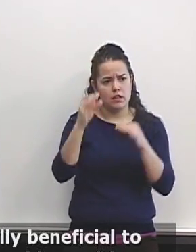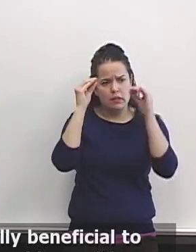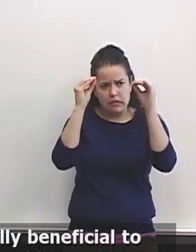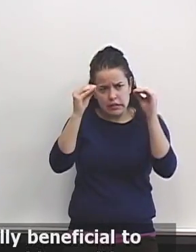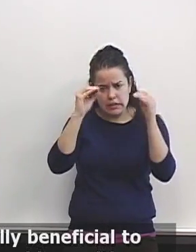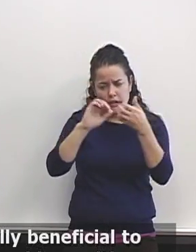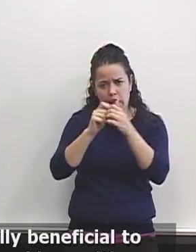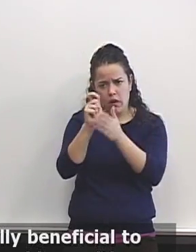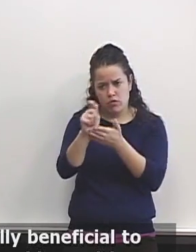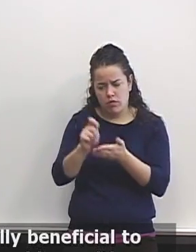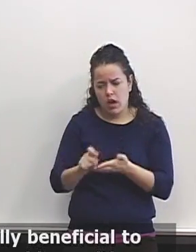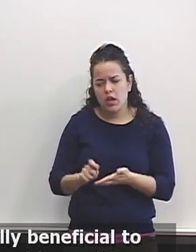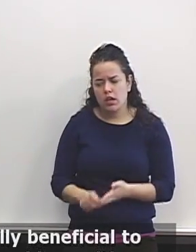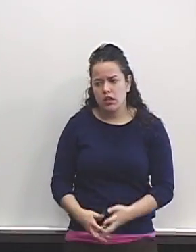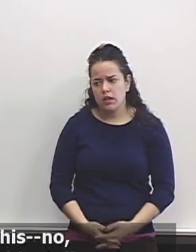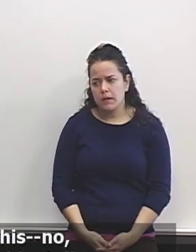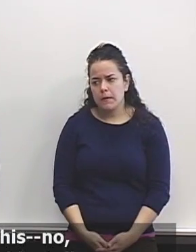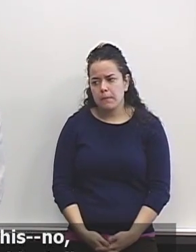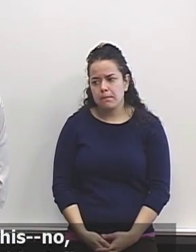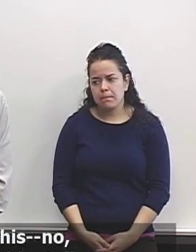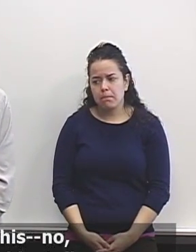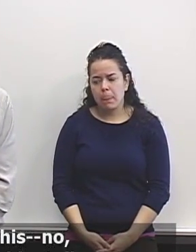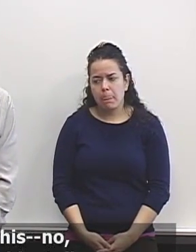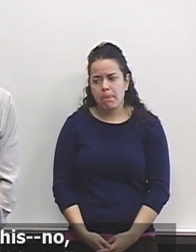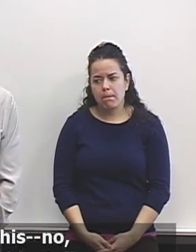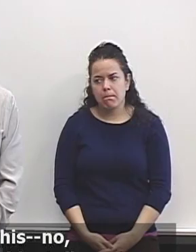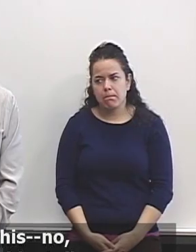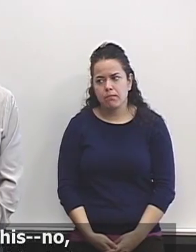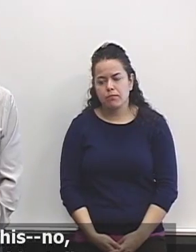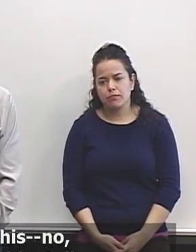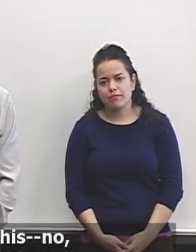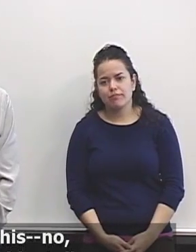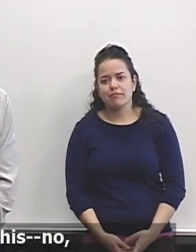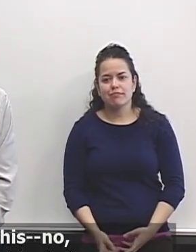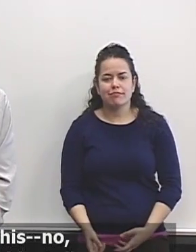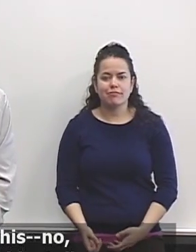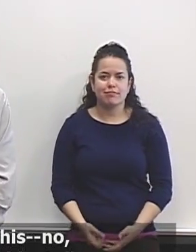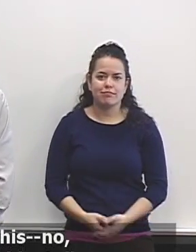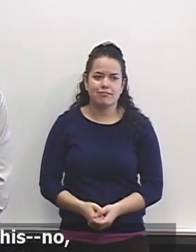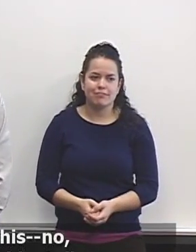writing. And this, not coincidentally,